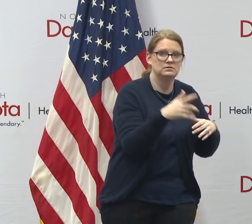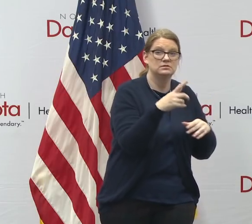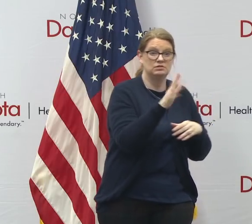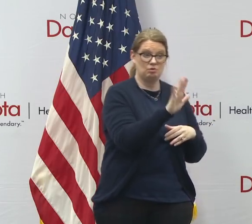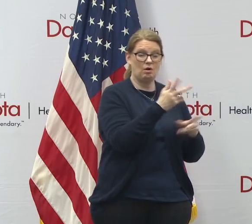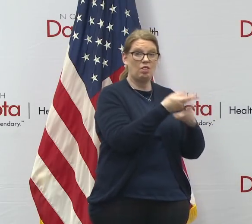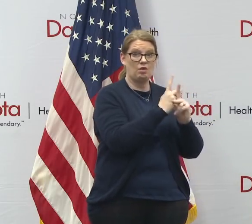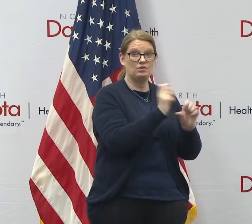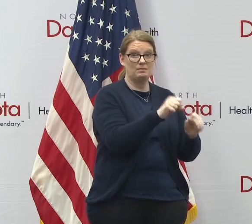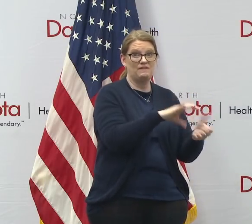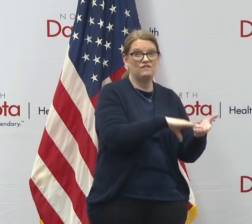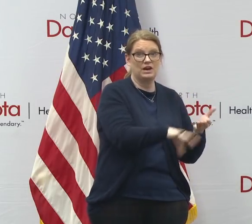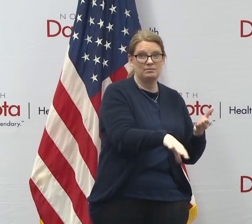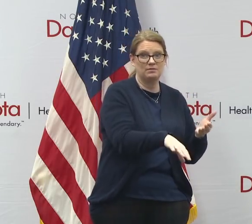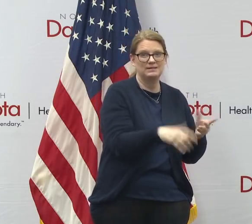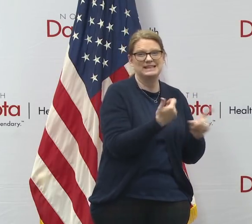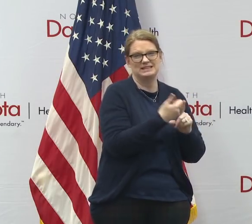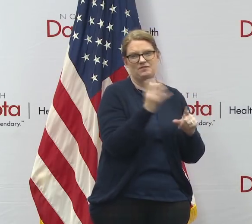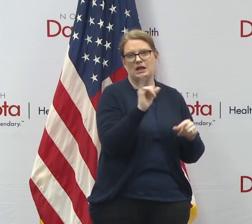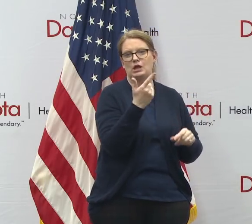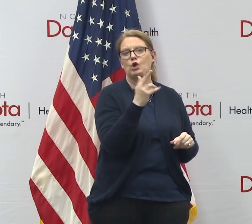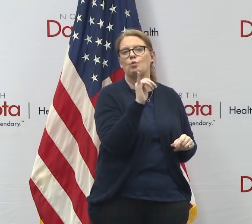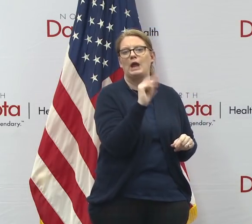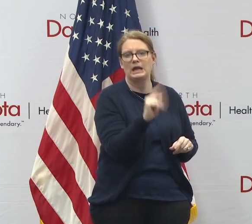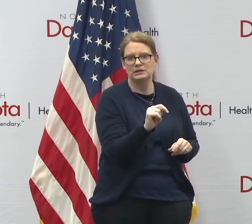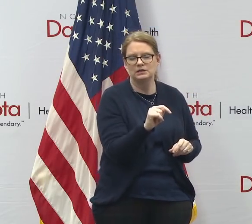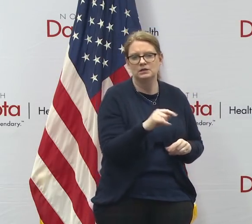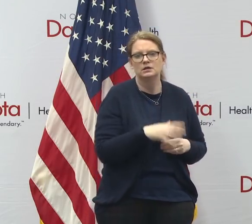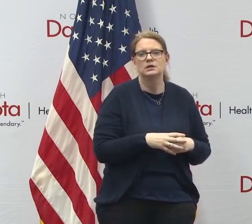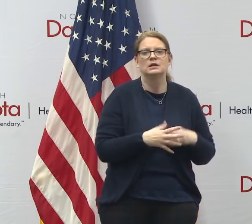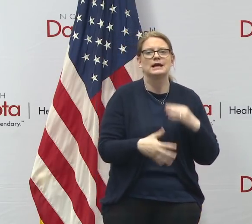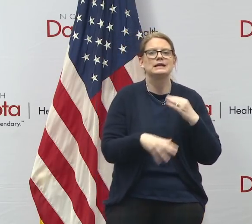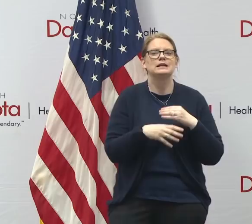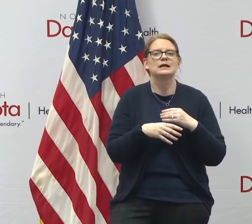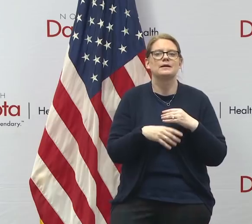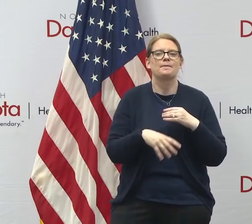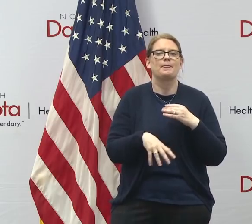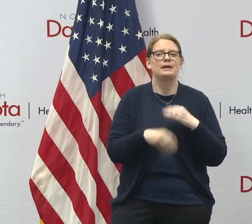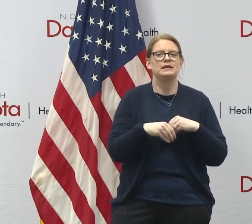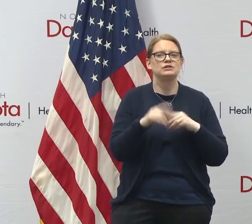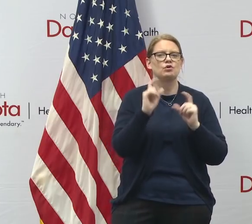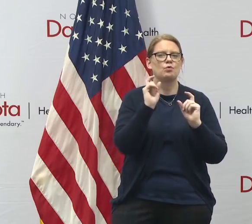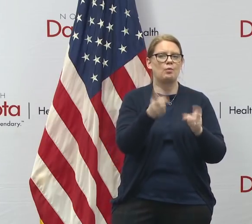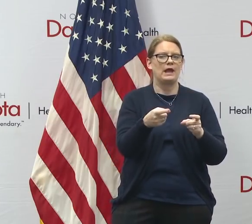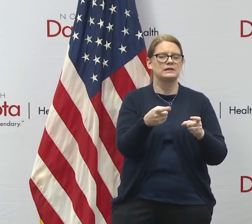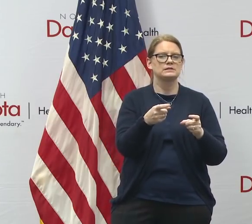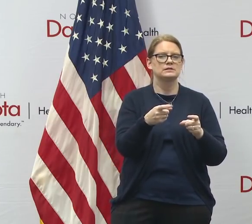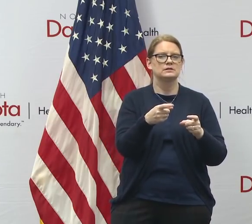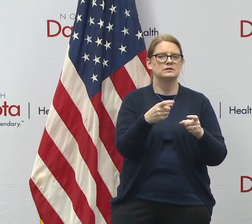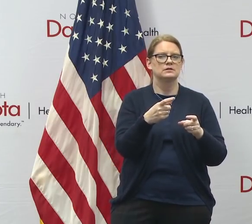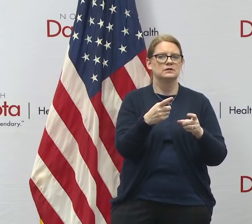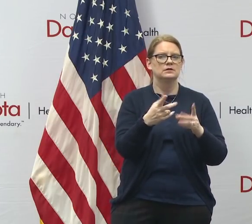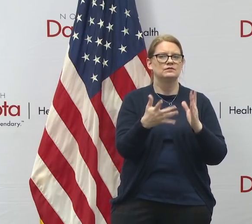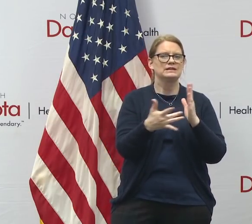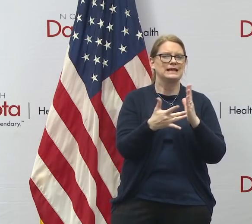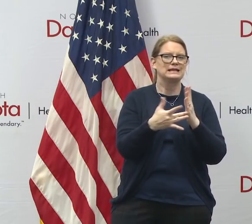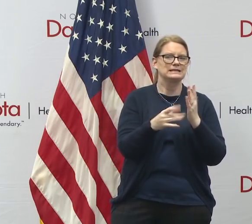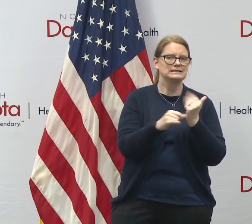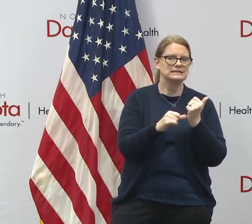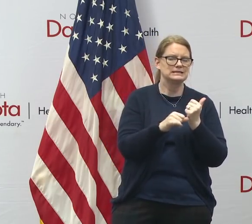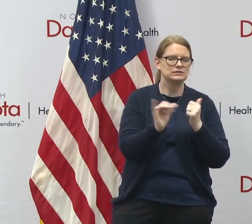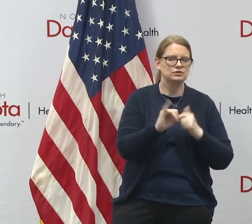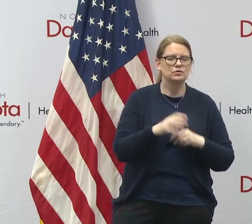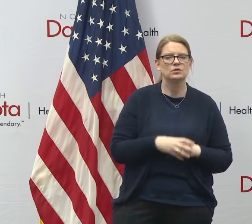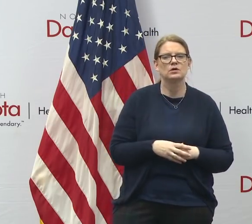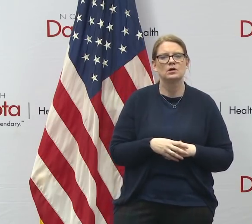loan. A forgivable loan is like a grant, additional grant funding, grants and for technical assistance. It's also got